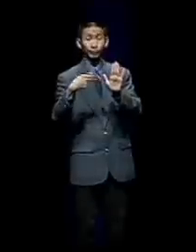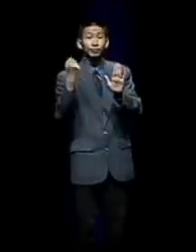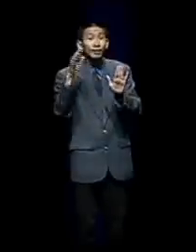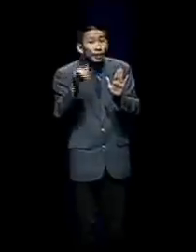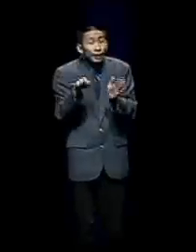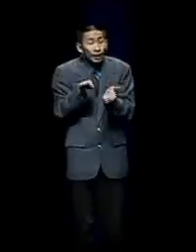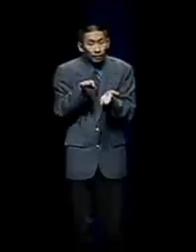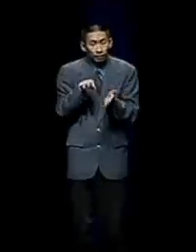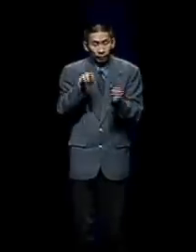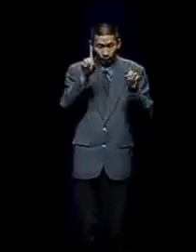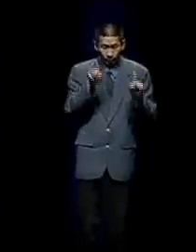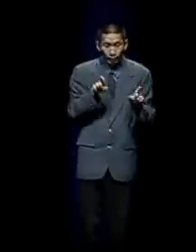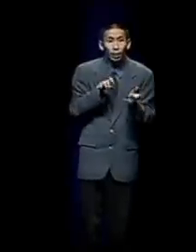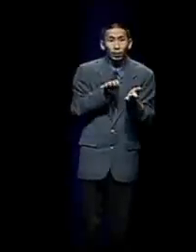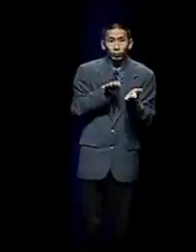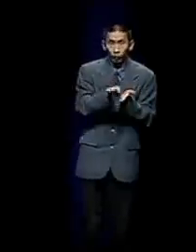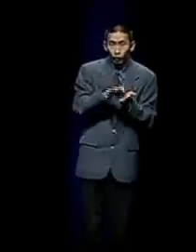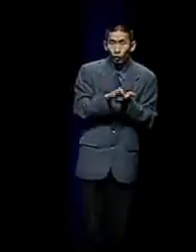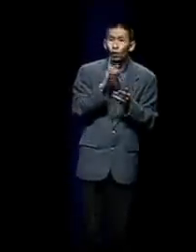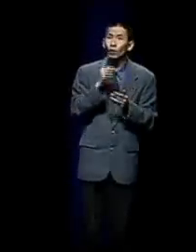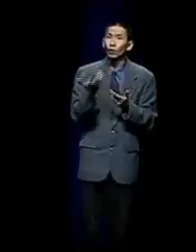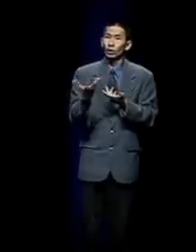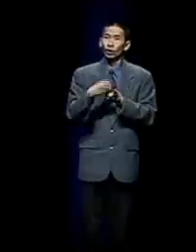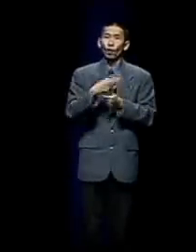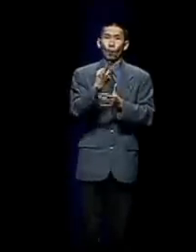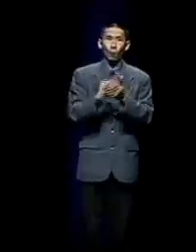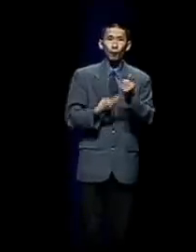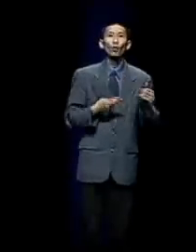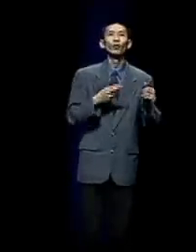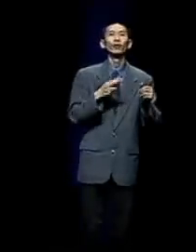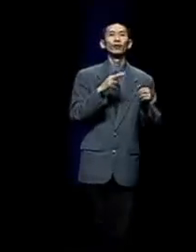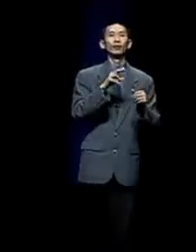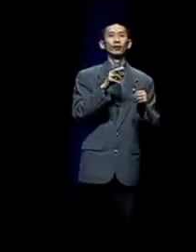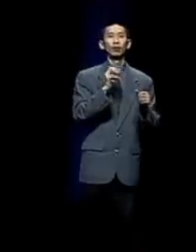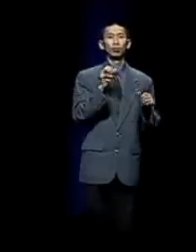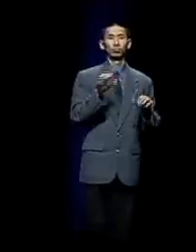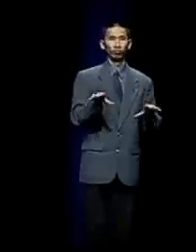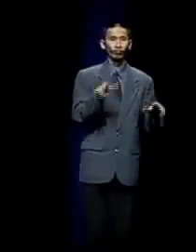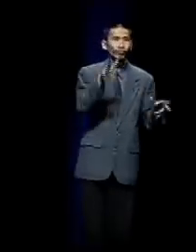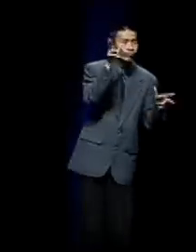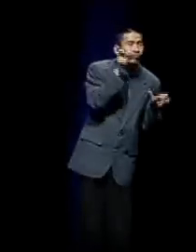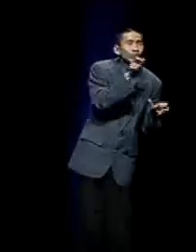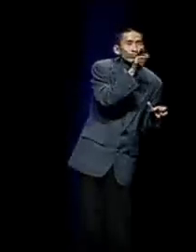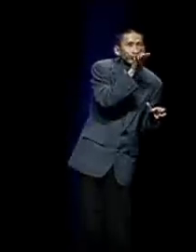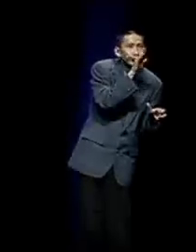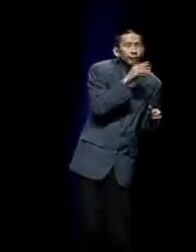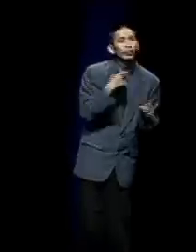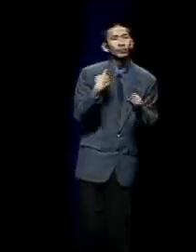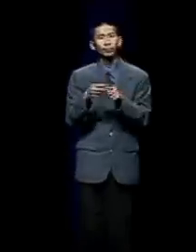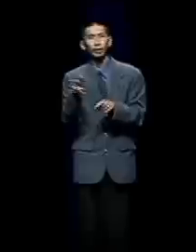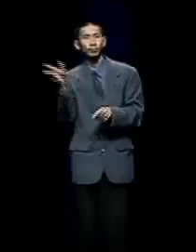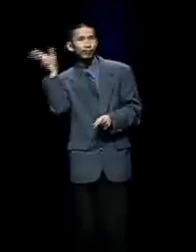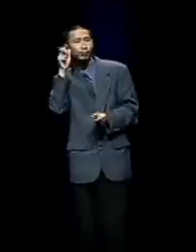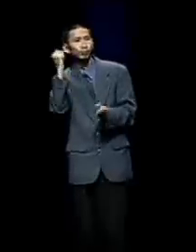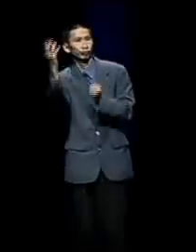on performance and on interview content. Just the current content. So, those will both exist. However,